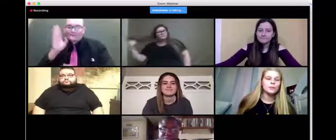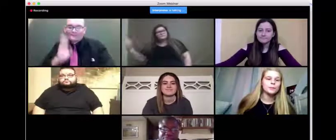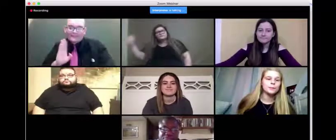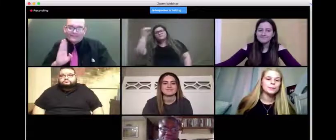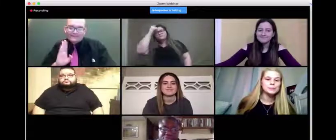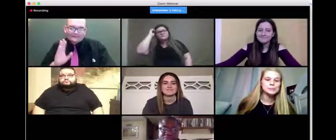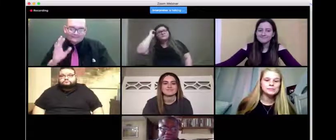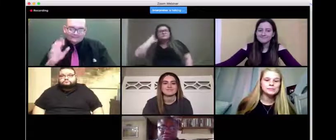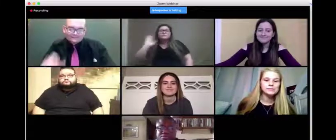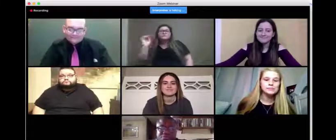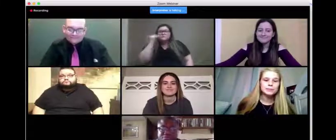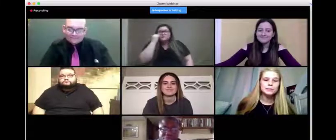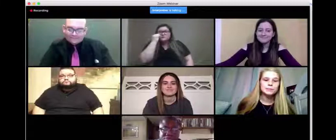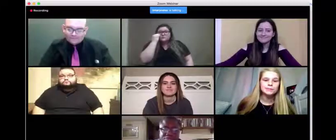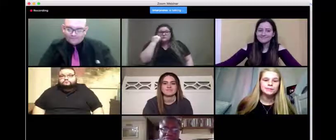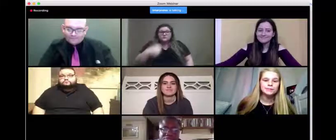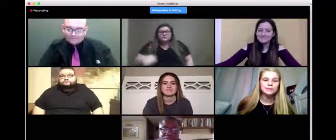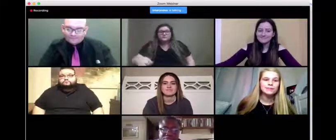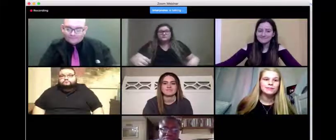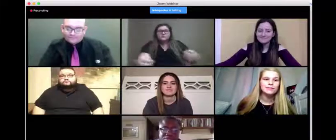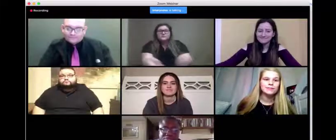So before we move on to the next